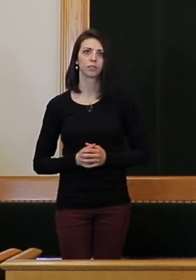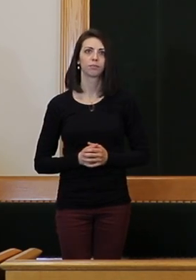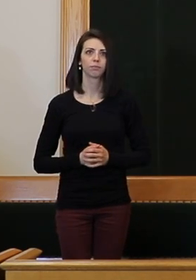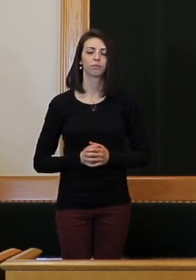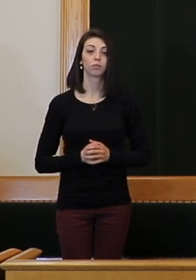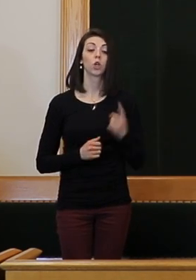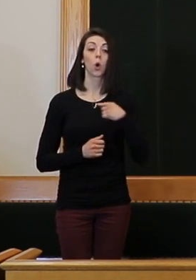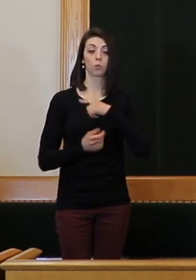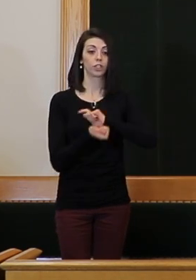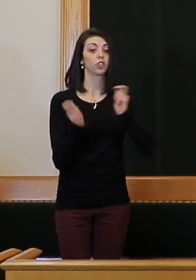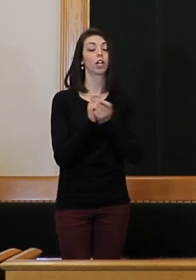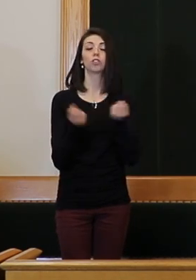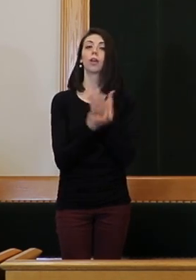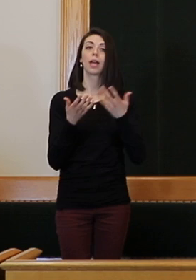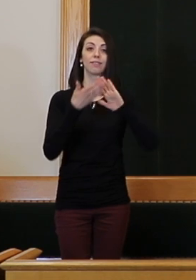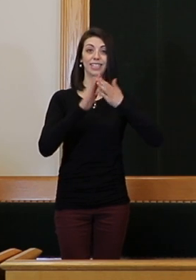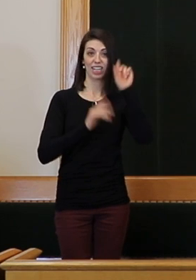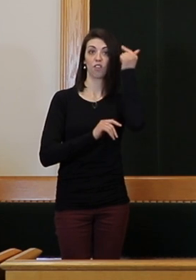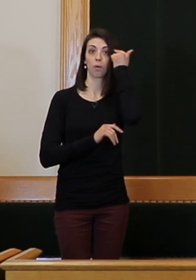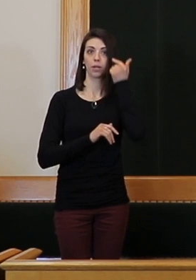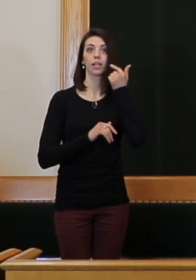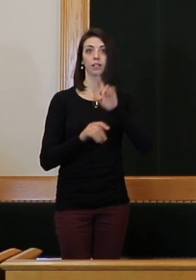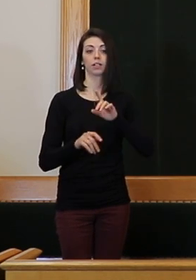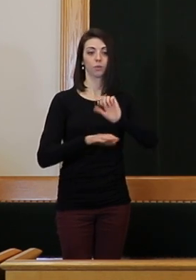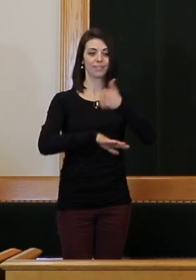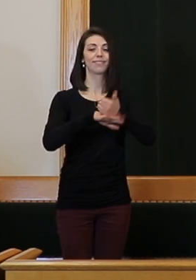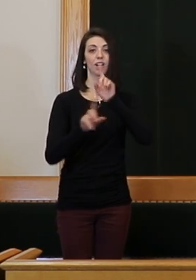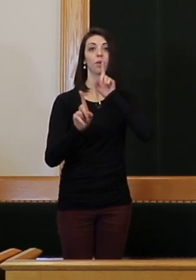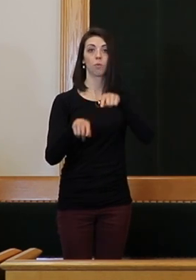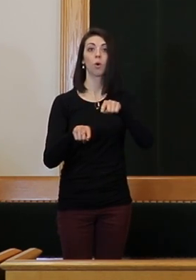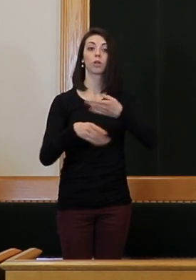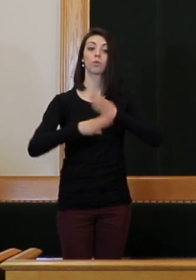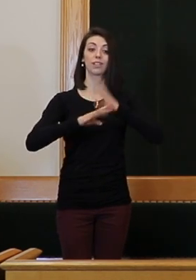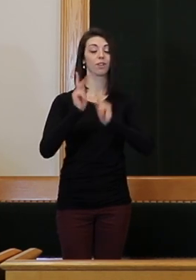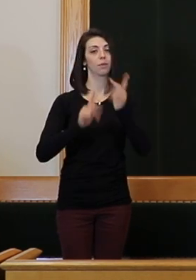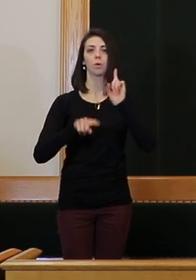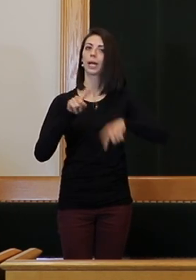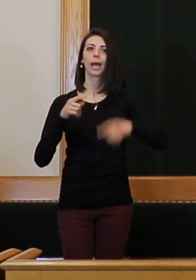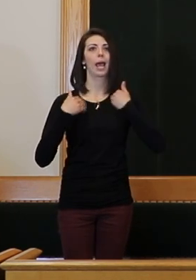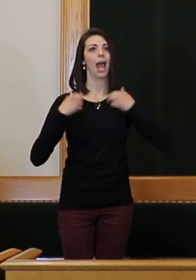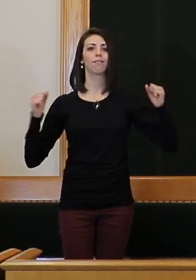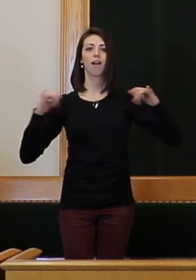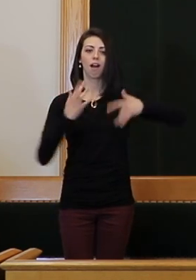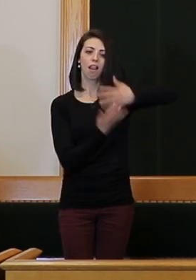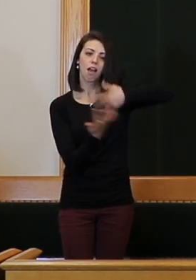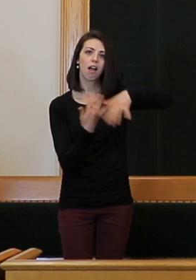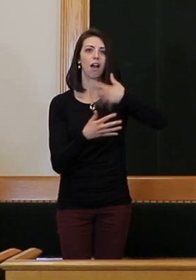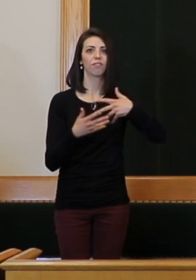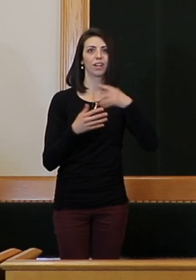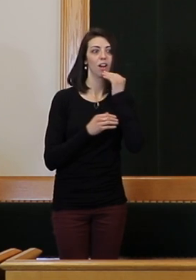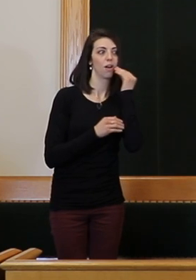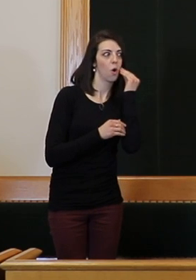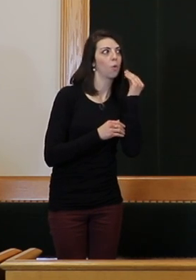of changes to city government. We've enacted executive orders preventing people from having gatherings in their homes and in our parks, and we